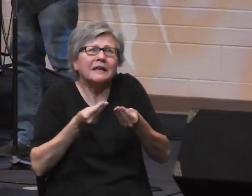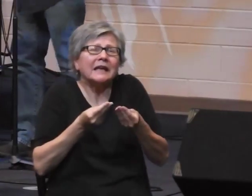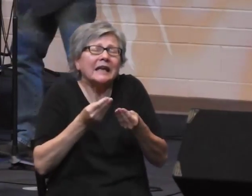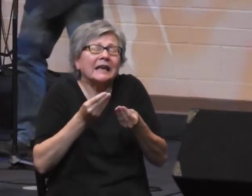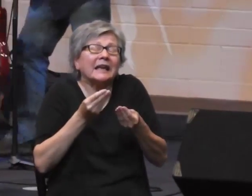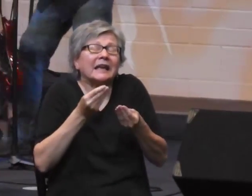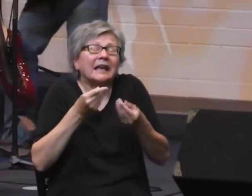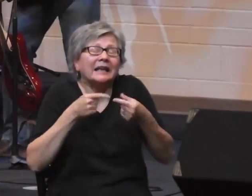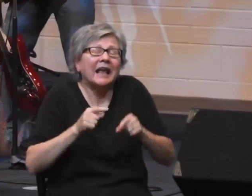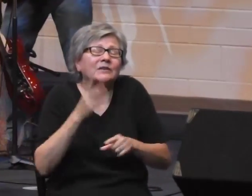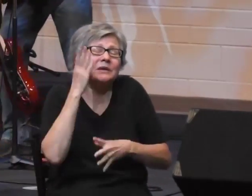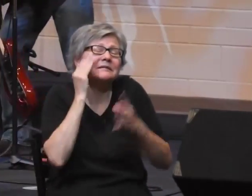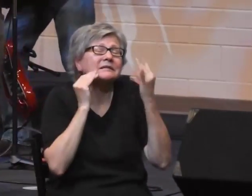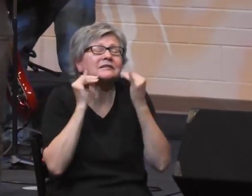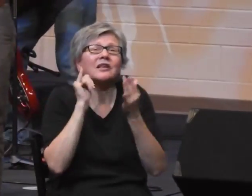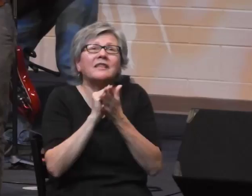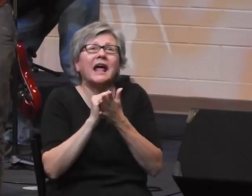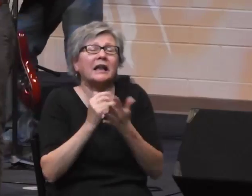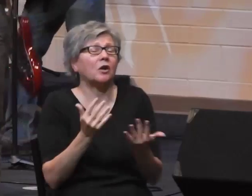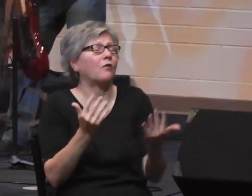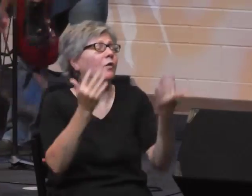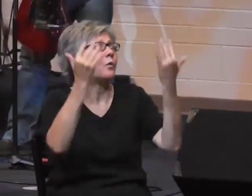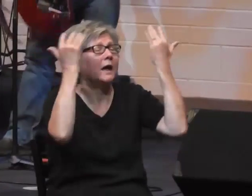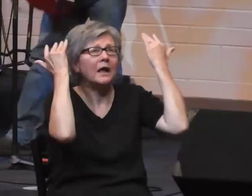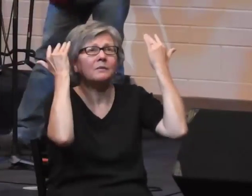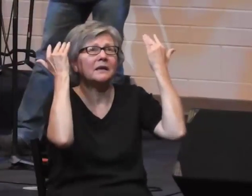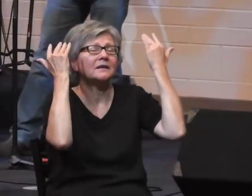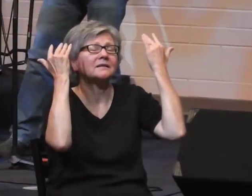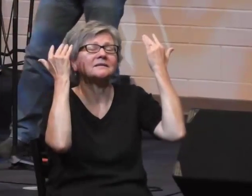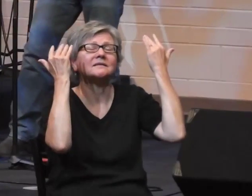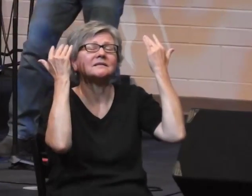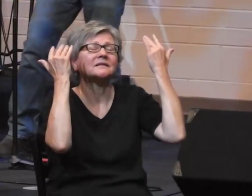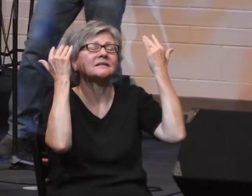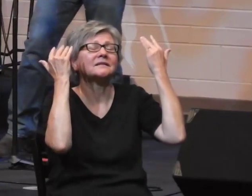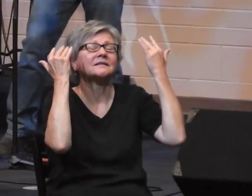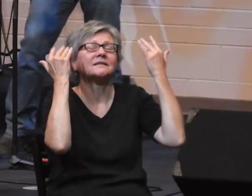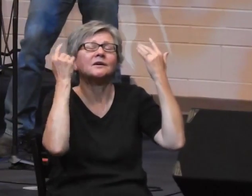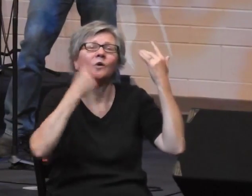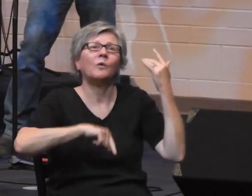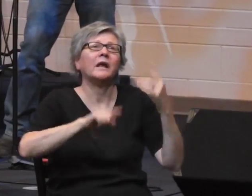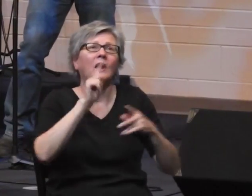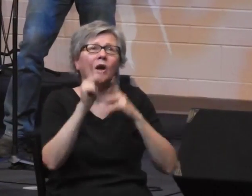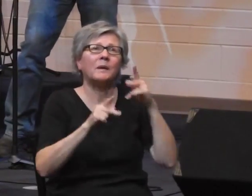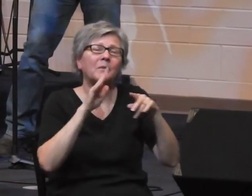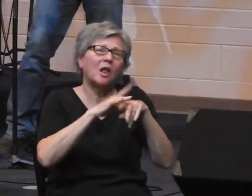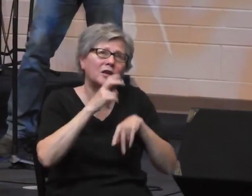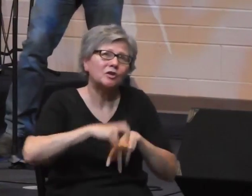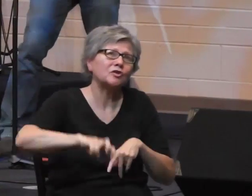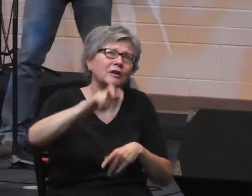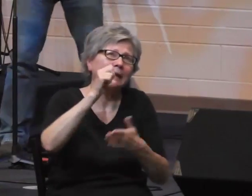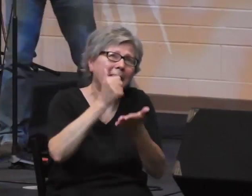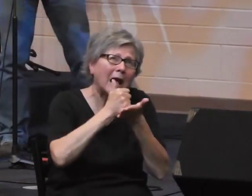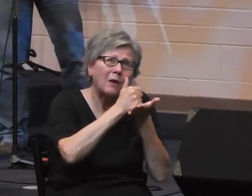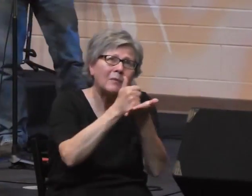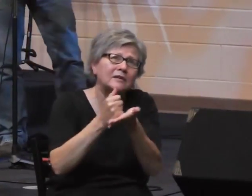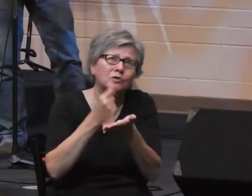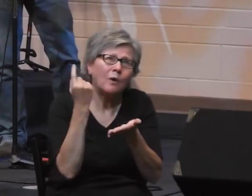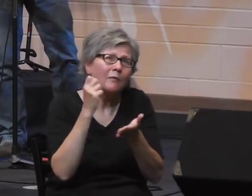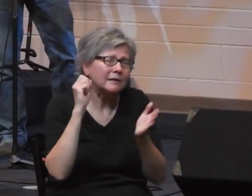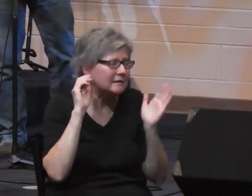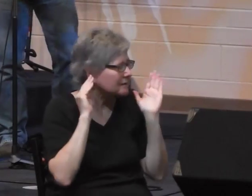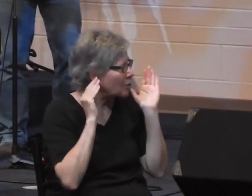it overwhelms us and calls us to a response. As people on that journey, help us to always come back to an encounter with